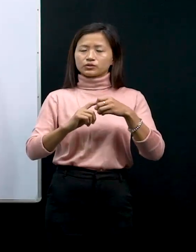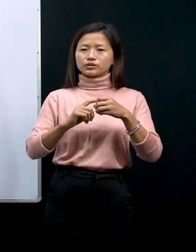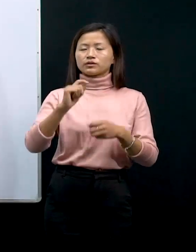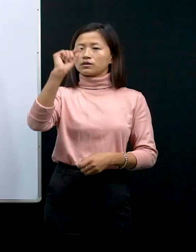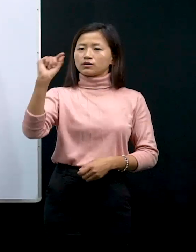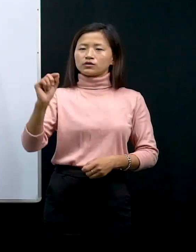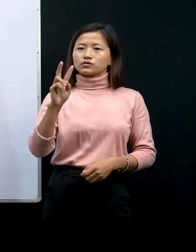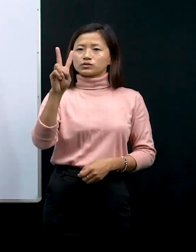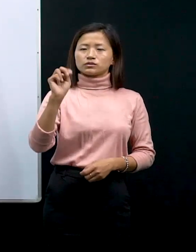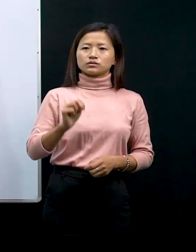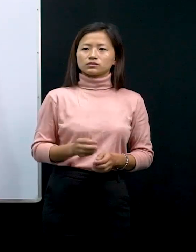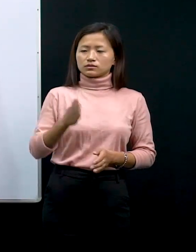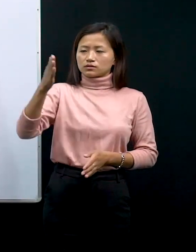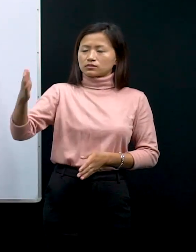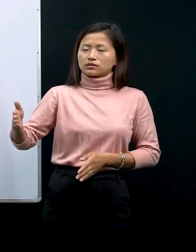sides, that is